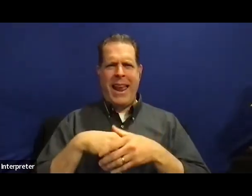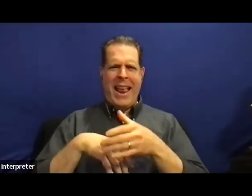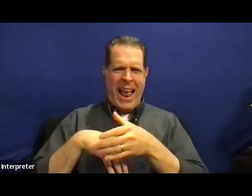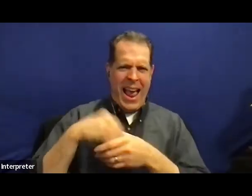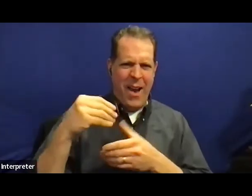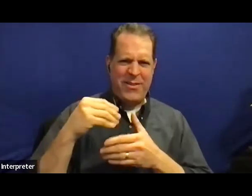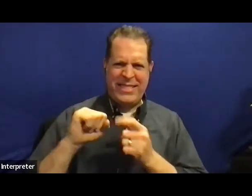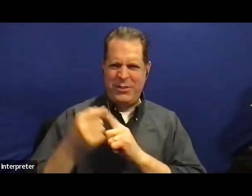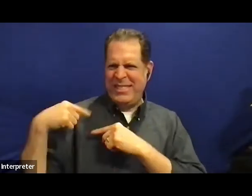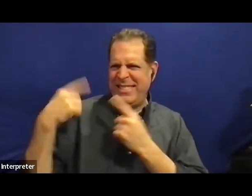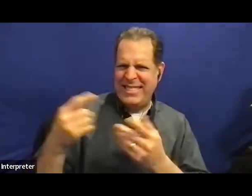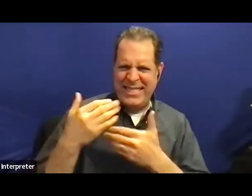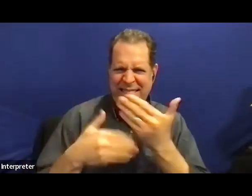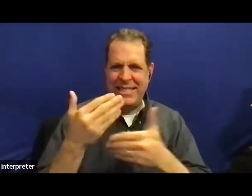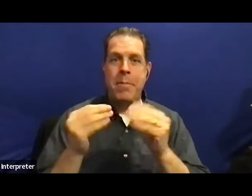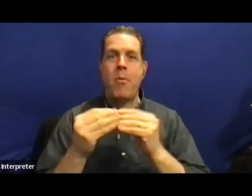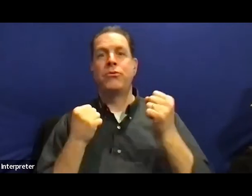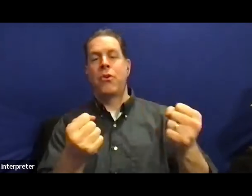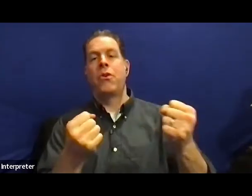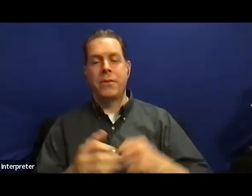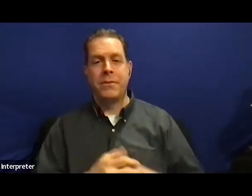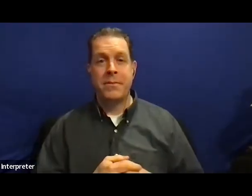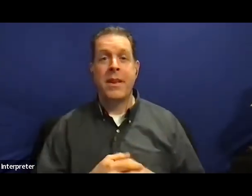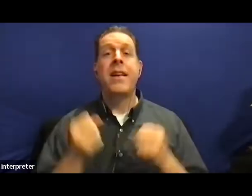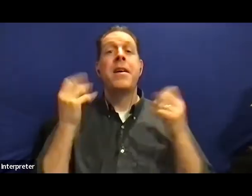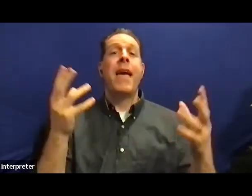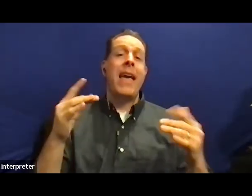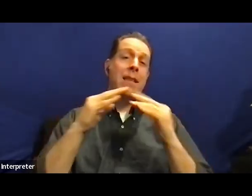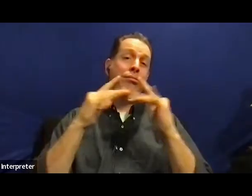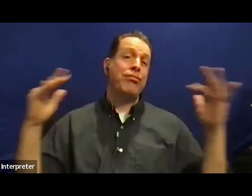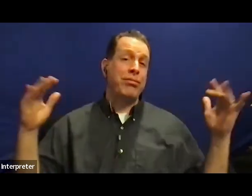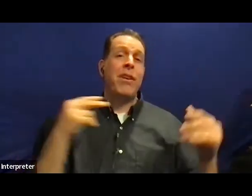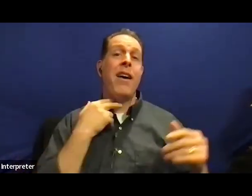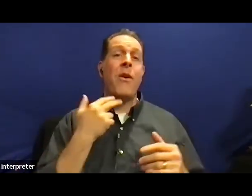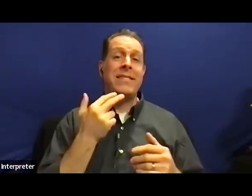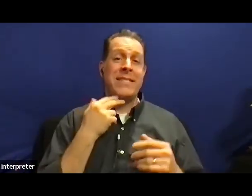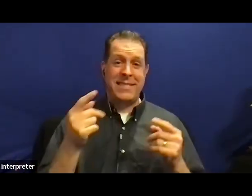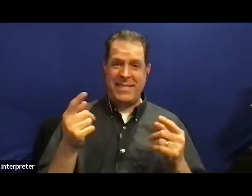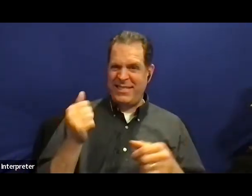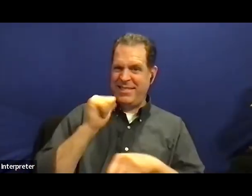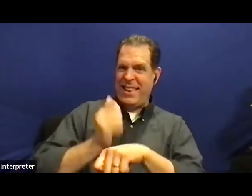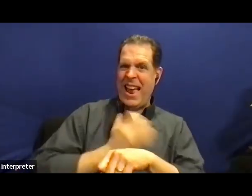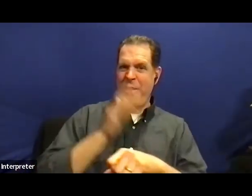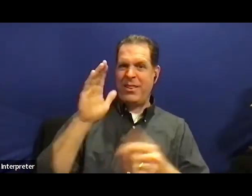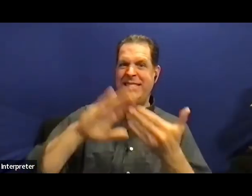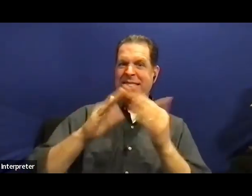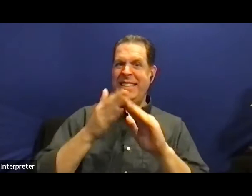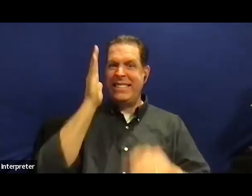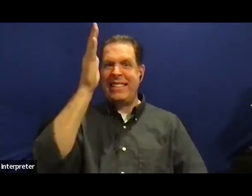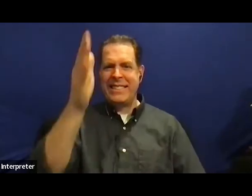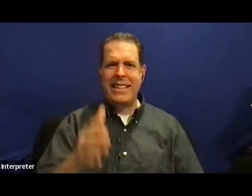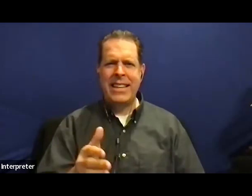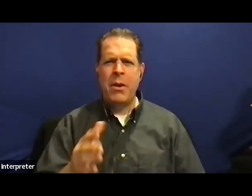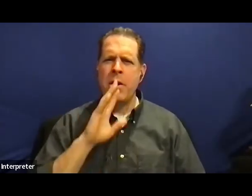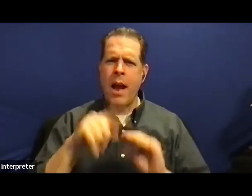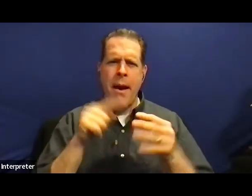ever. In addition to the many diverse voices that make up our city of destiny, I want to acknowledge a few specific leaders